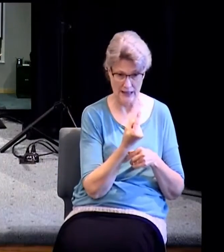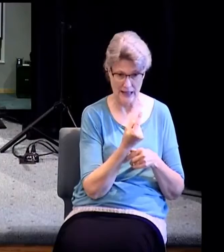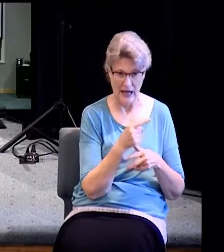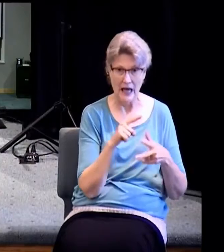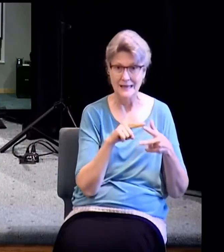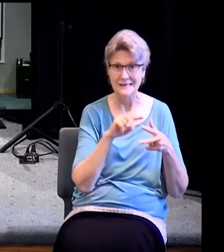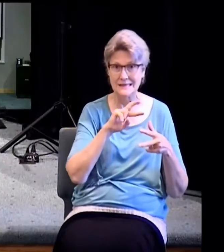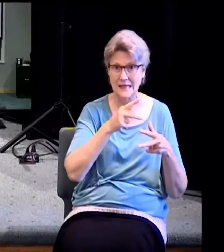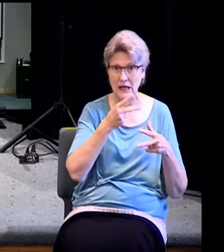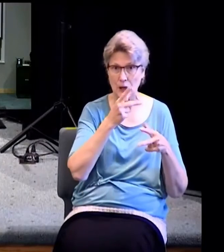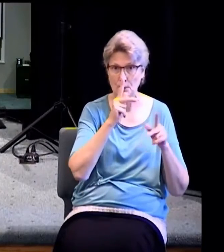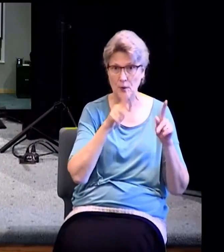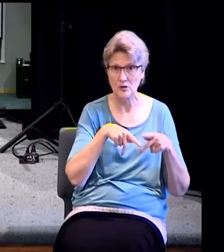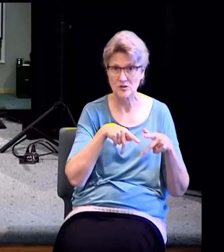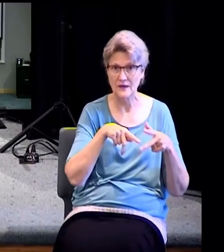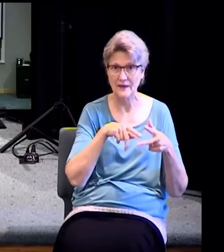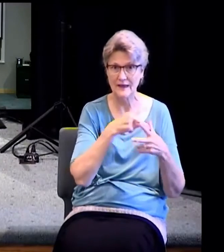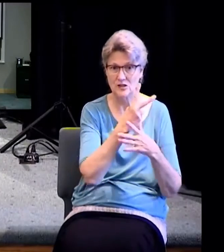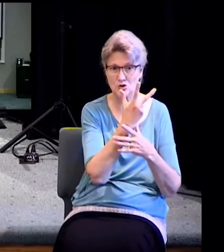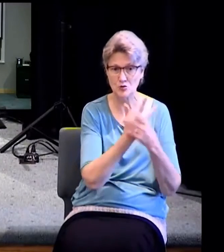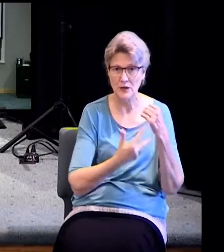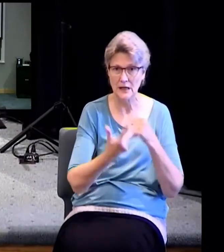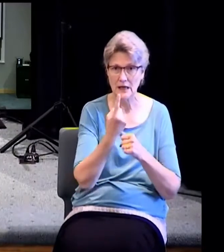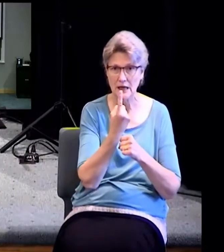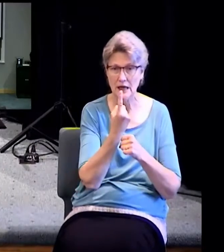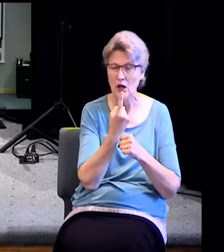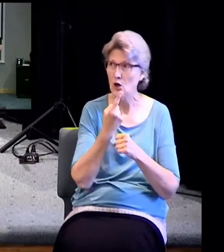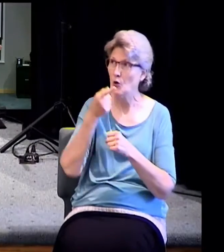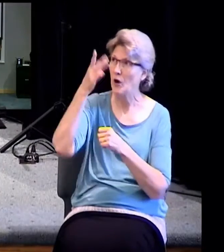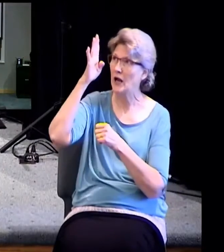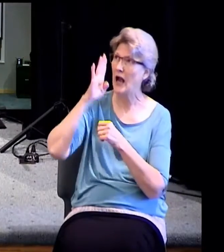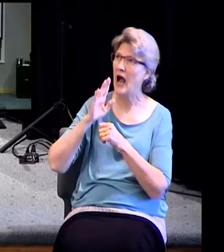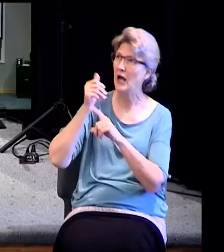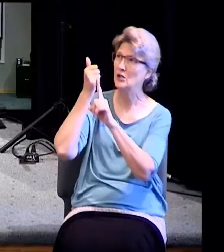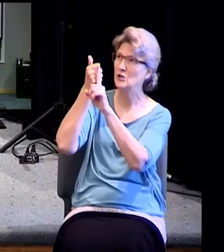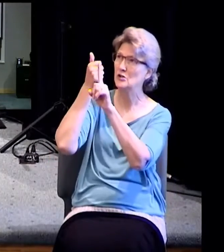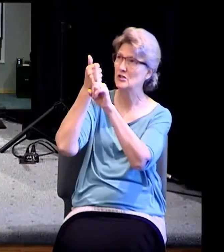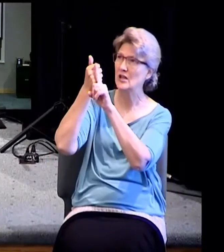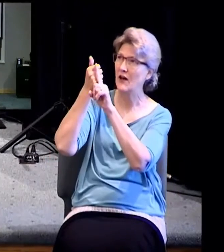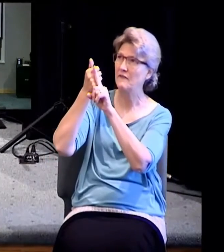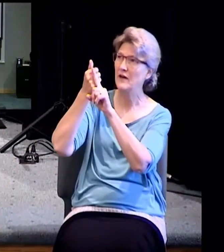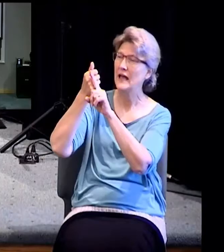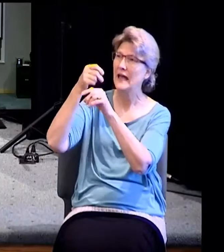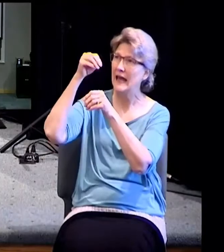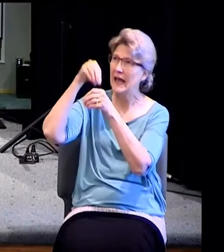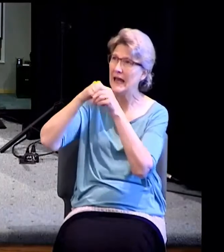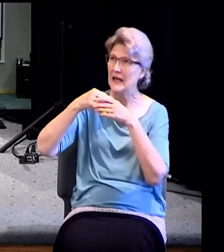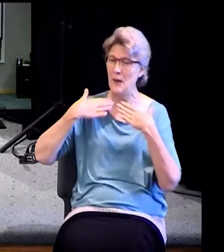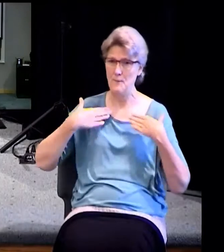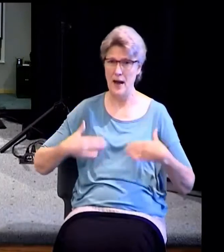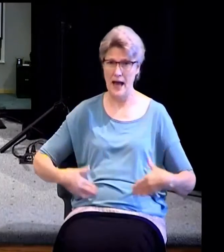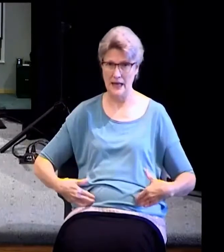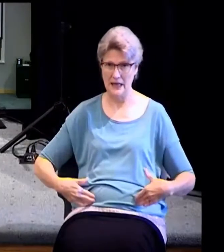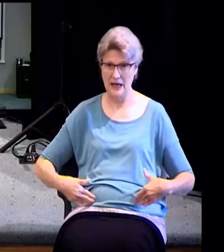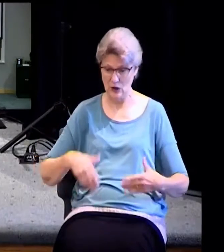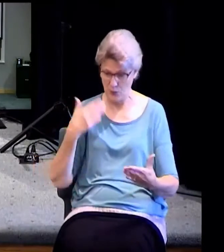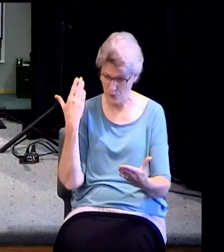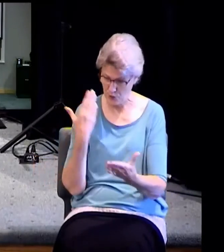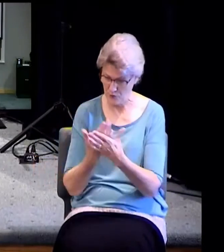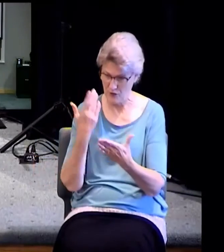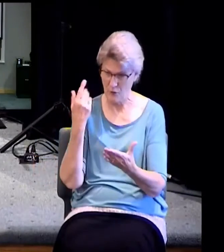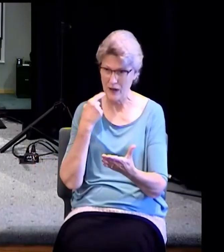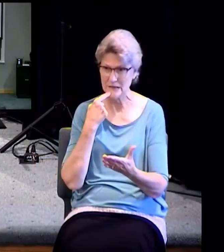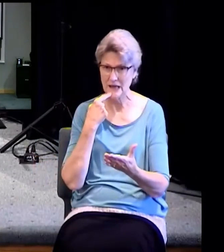in the Trinity. You were God in the flesh hanging on that cross. And you just proved it to me when you said, 'Behold my